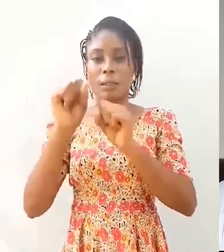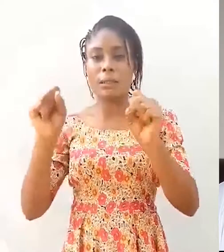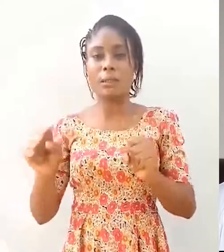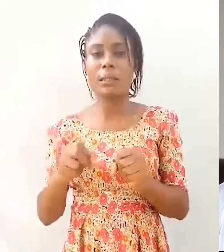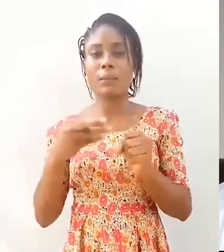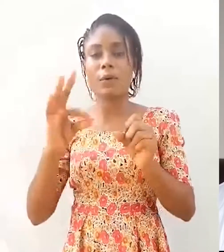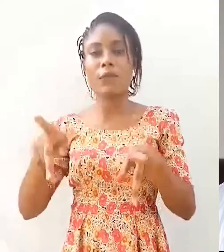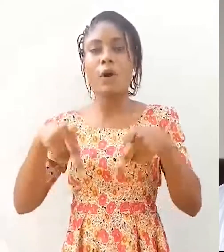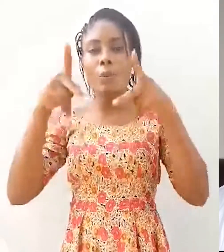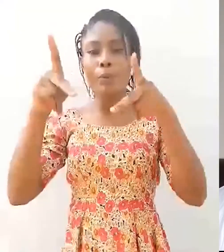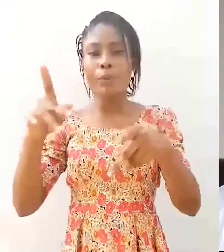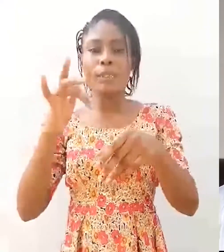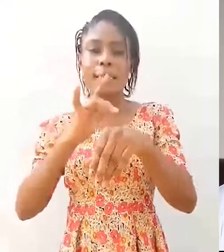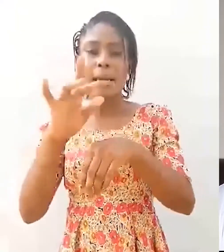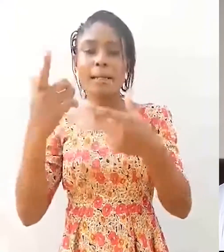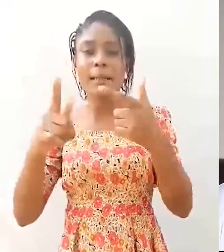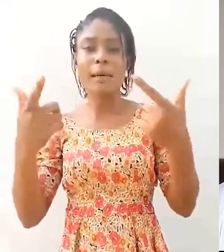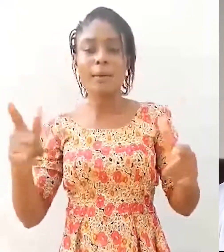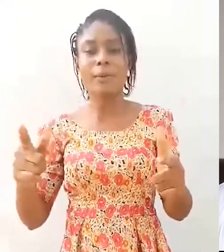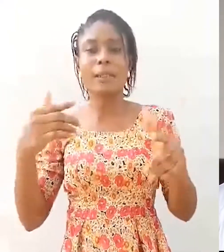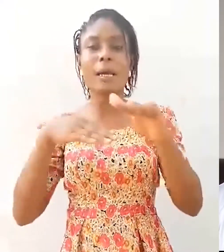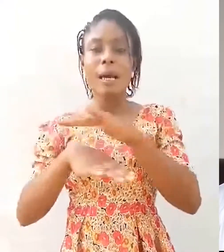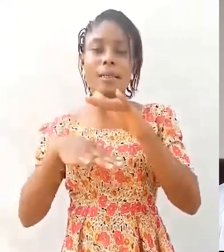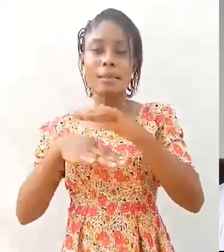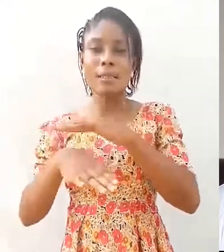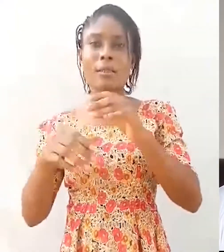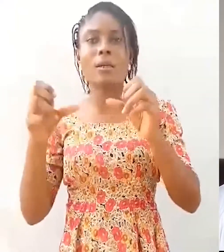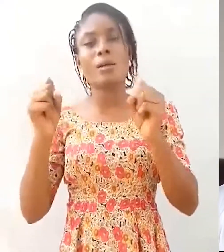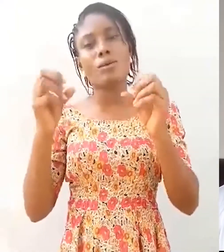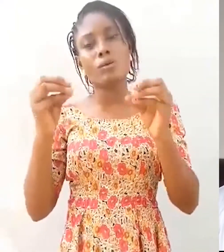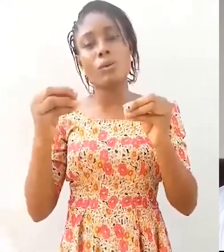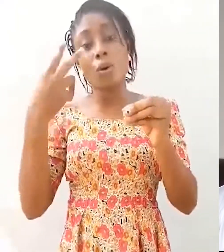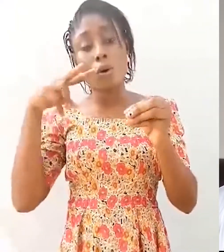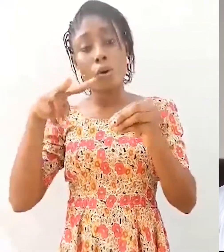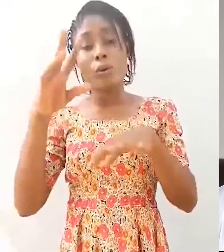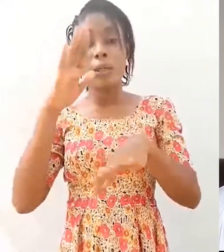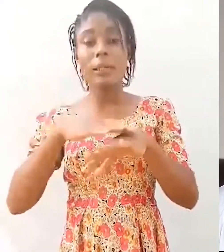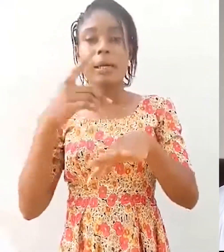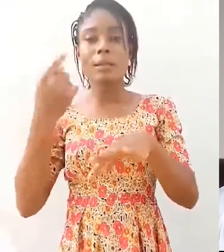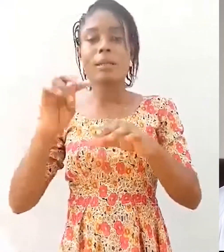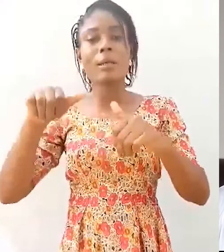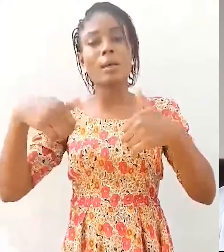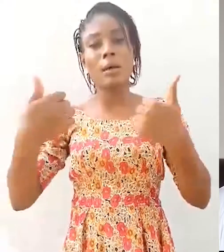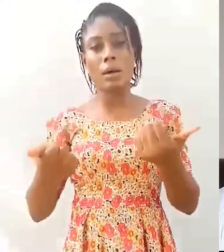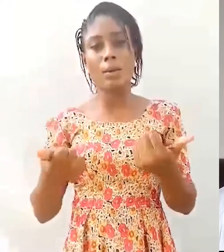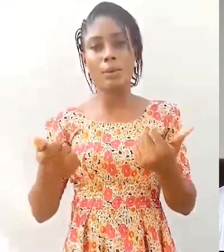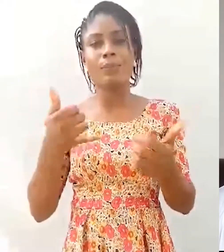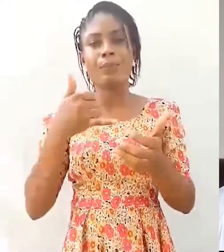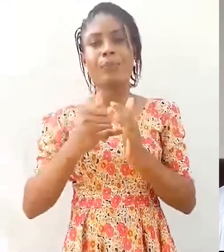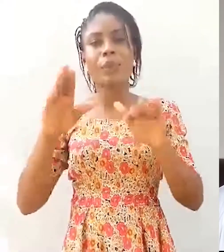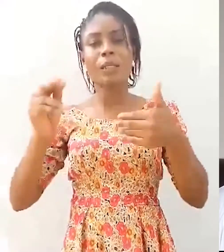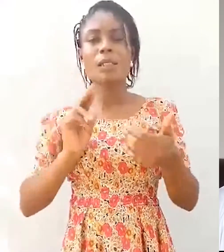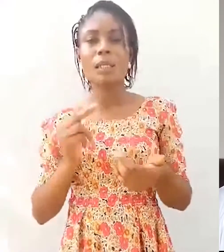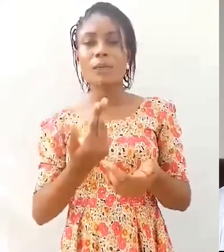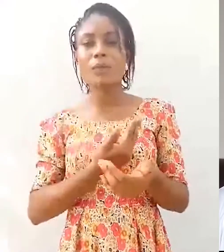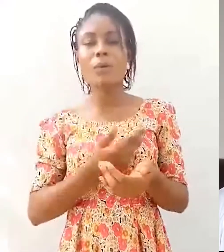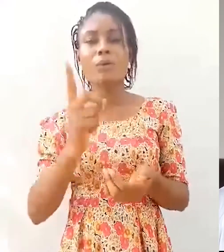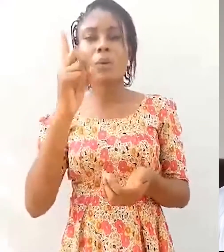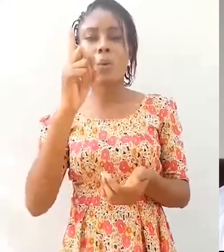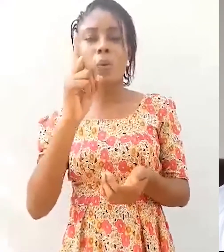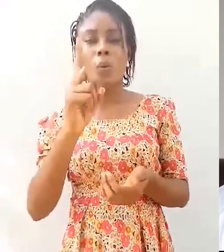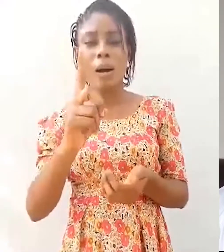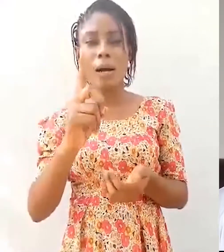early language access. But so looking at the how, it gives us one